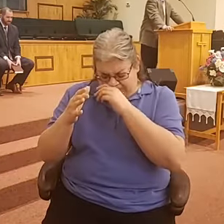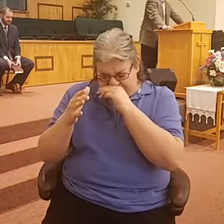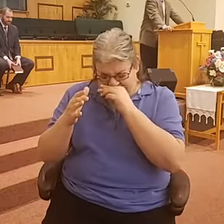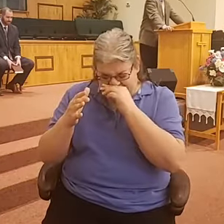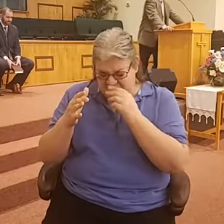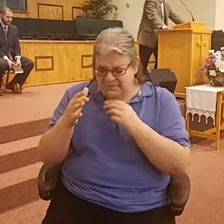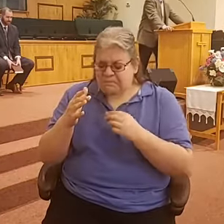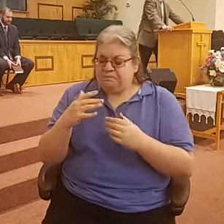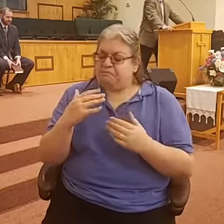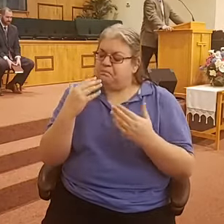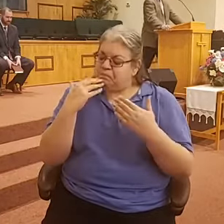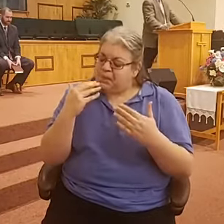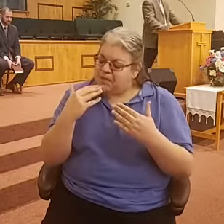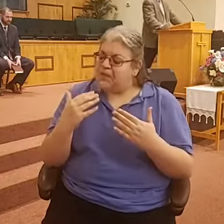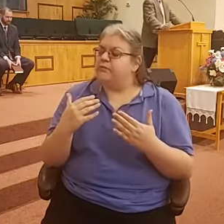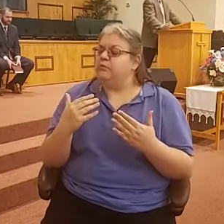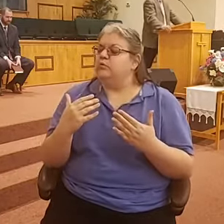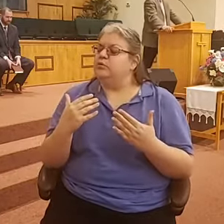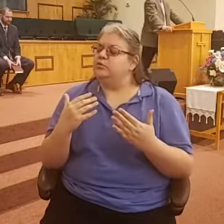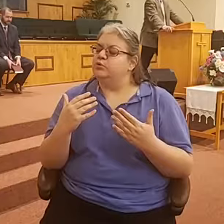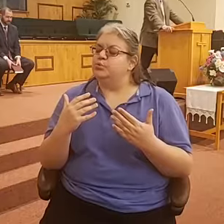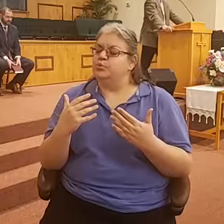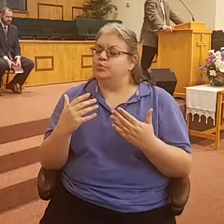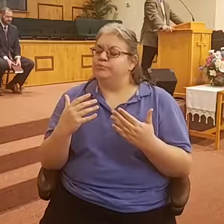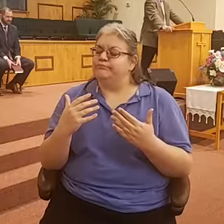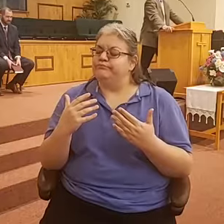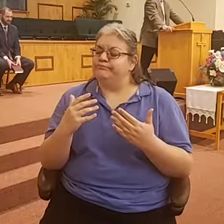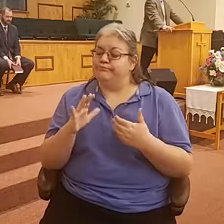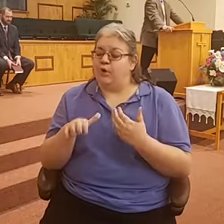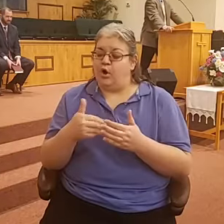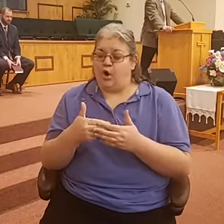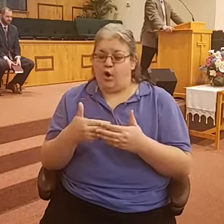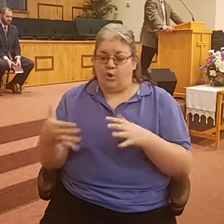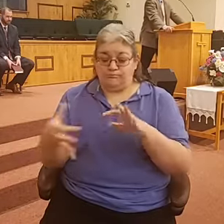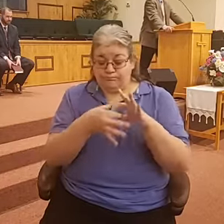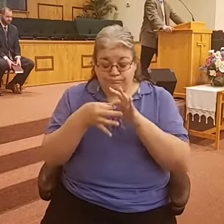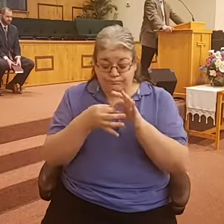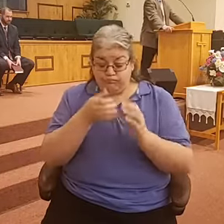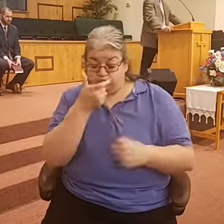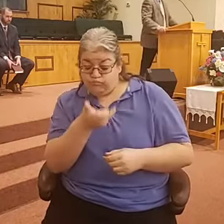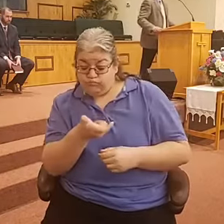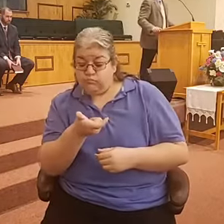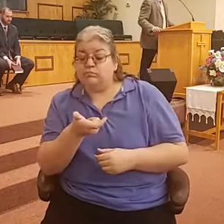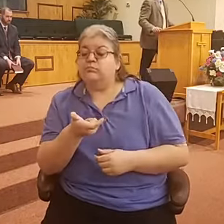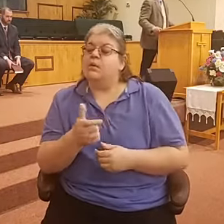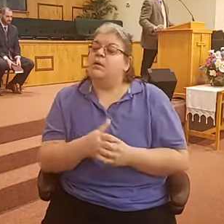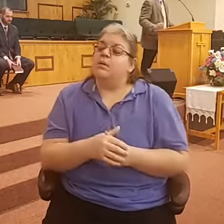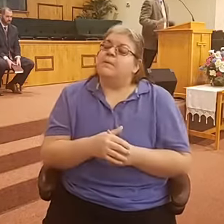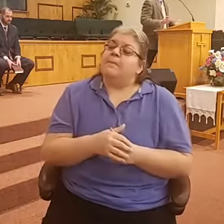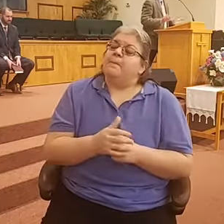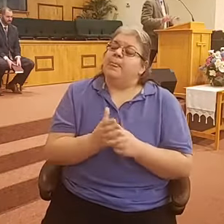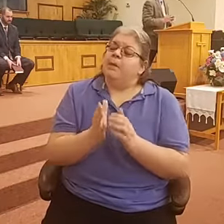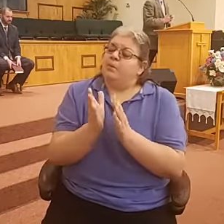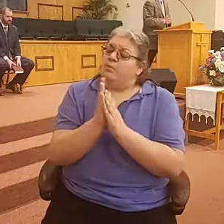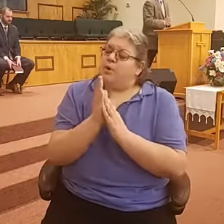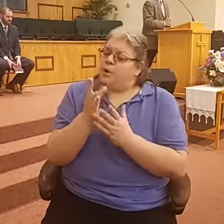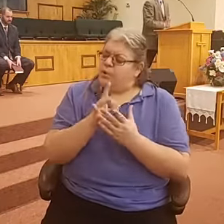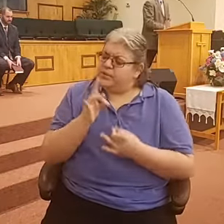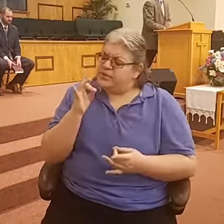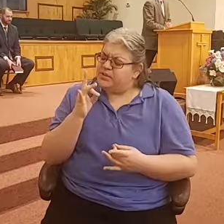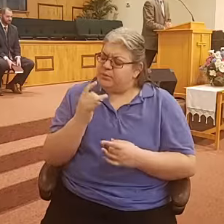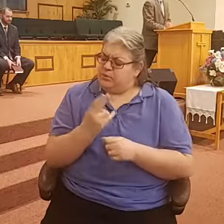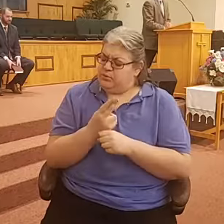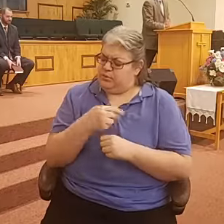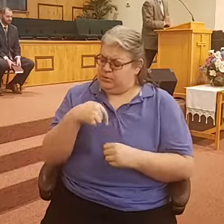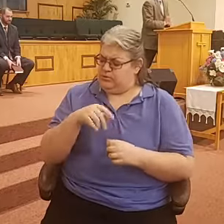to be able to gather together this way. Father, we pray that your Holy Spirit would use this service to be